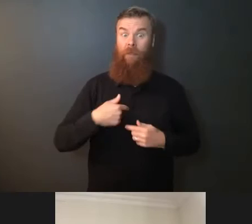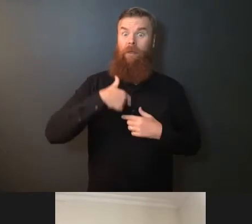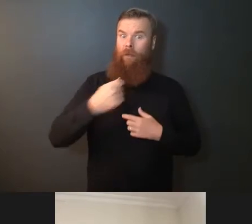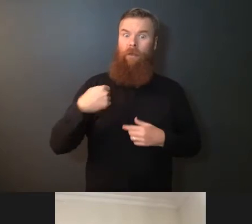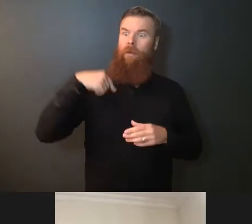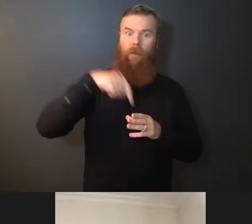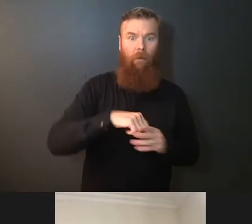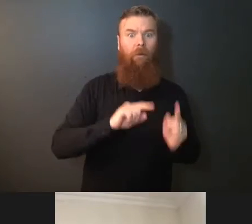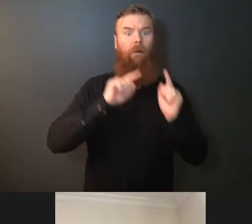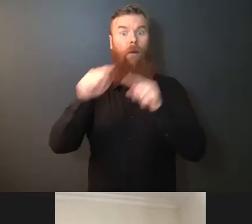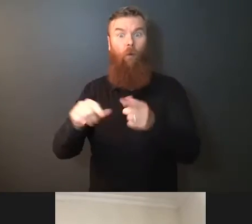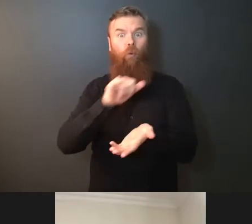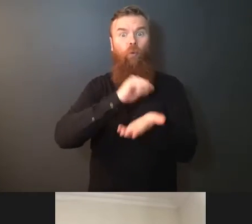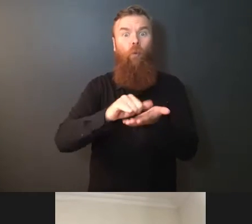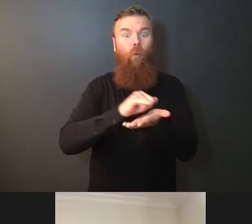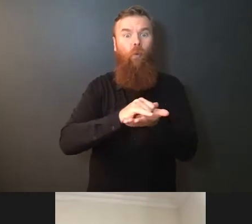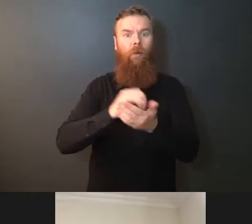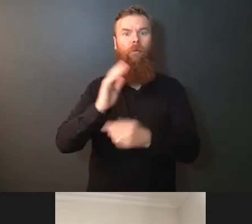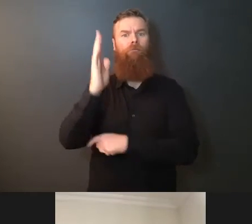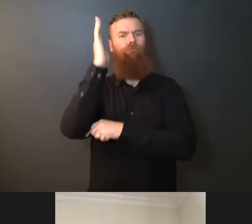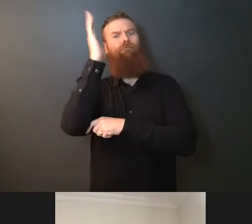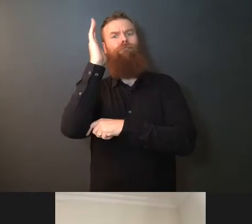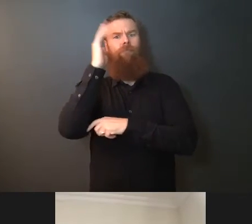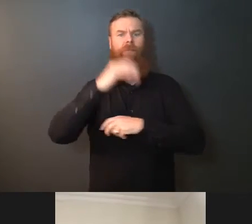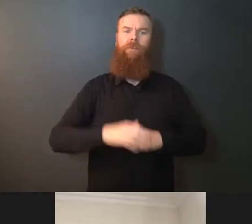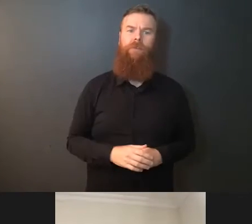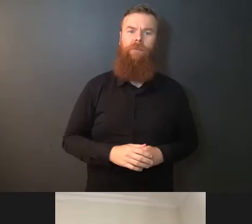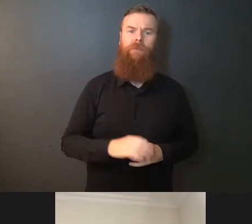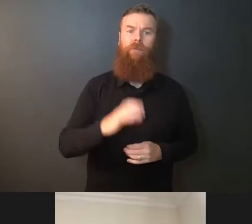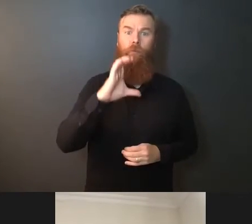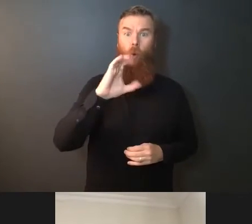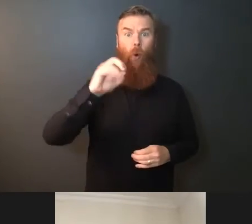was being, oh my God, so hard and intense, but I did it.